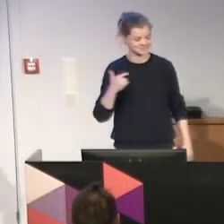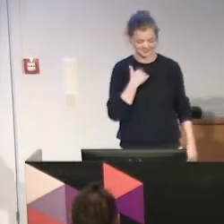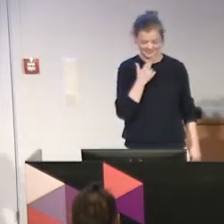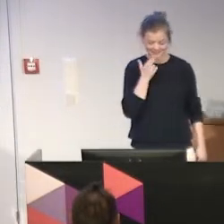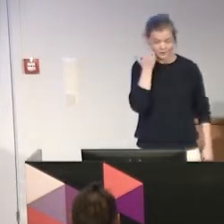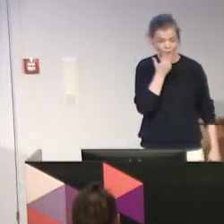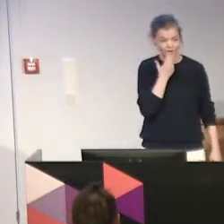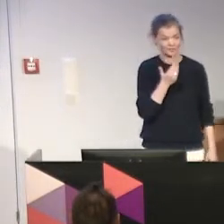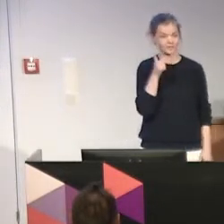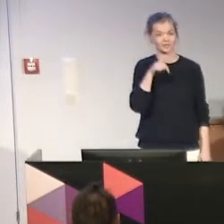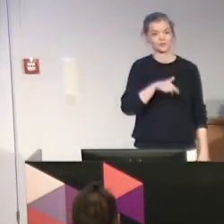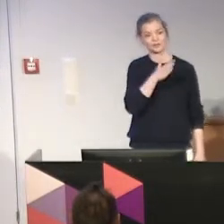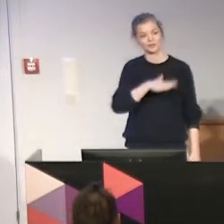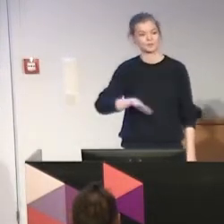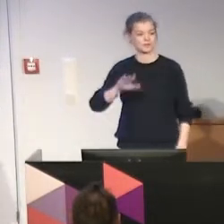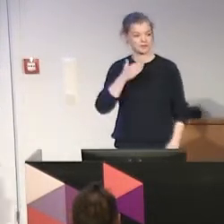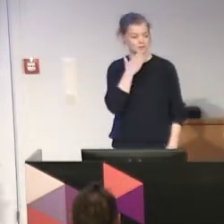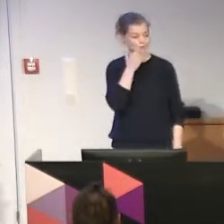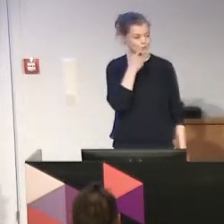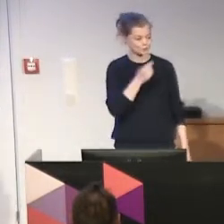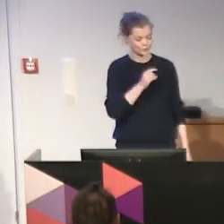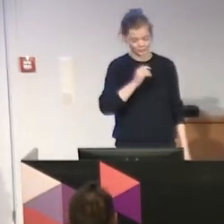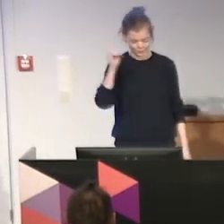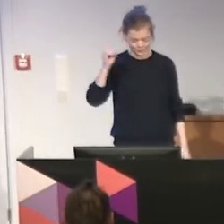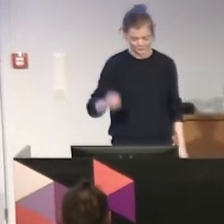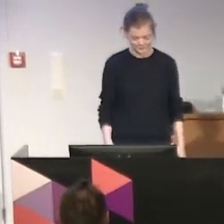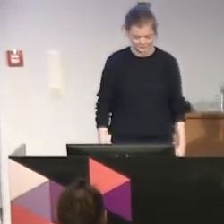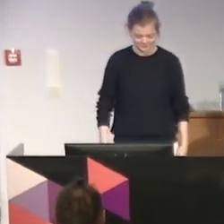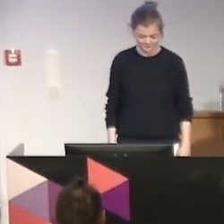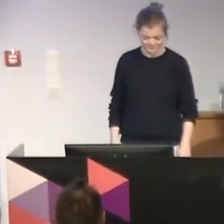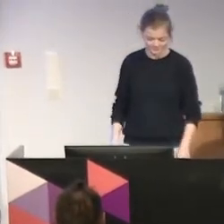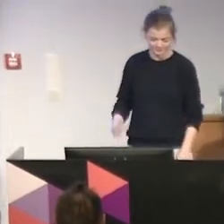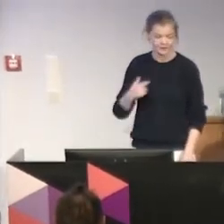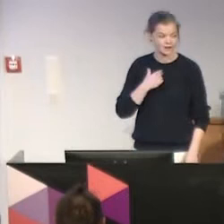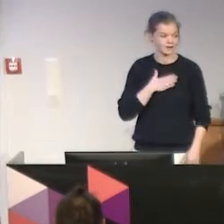Hello. My name is Johanne Deafblindness.